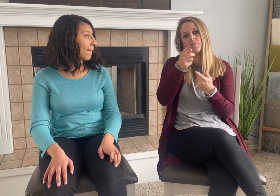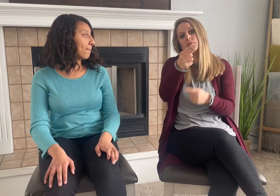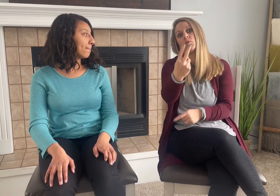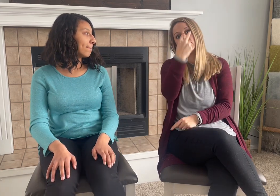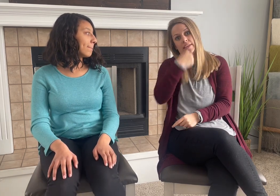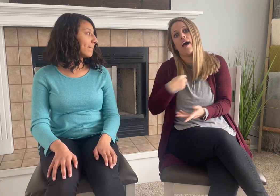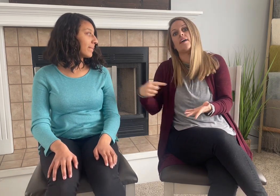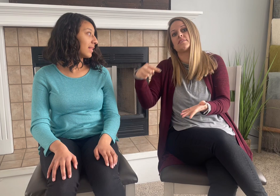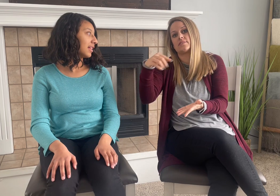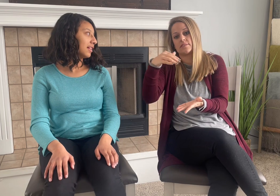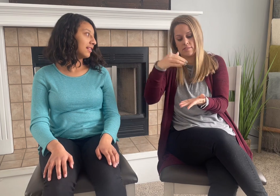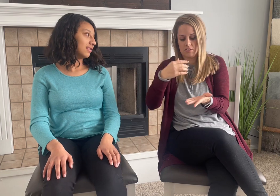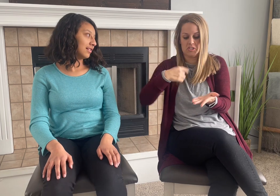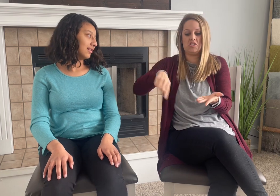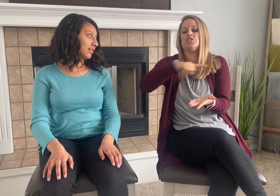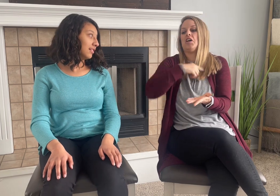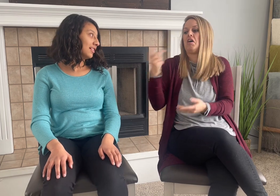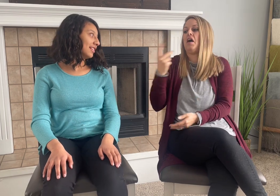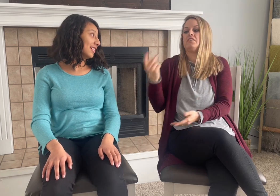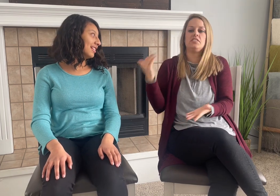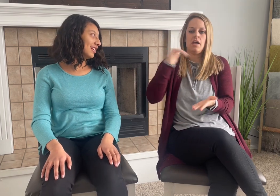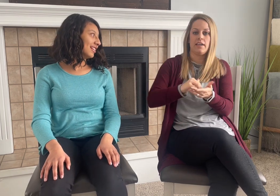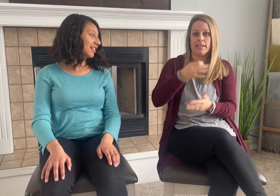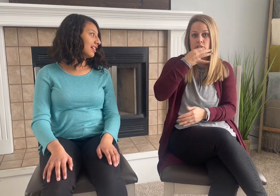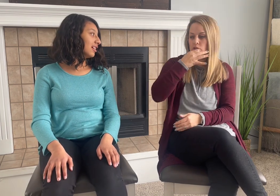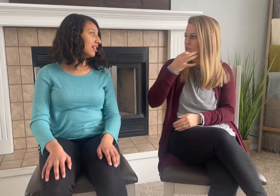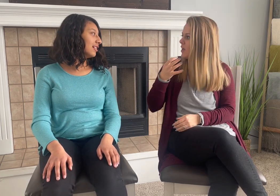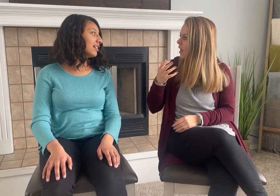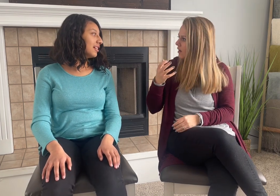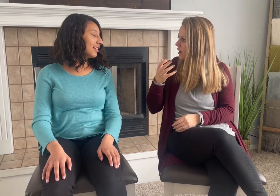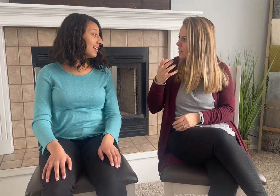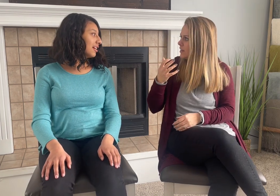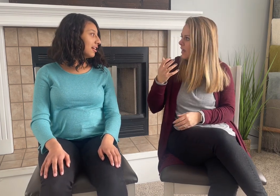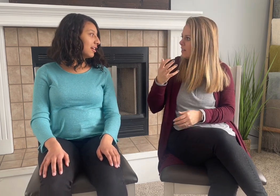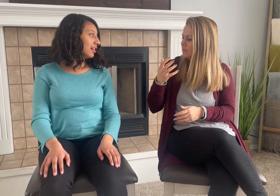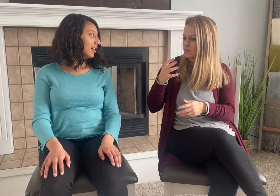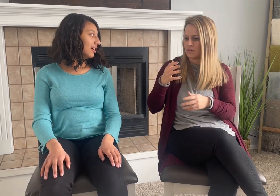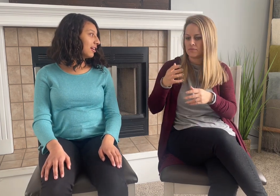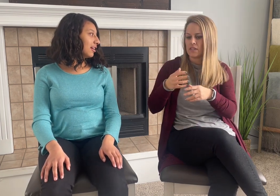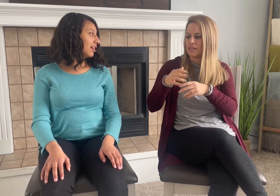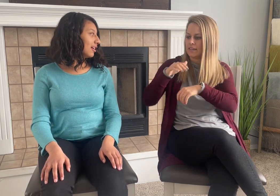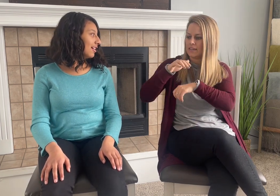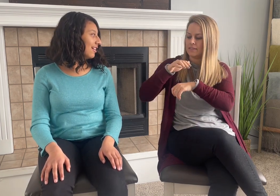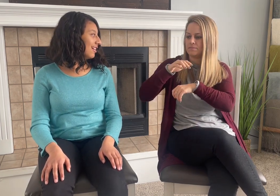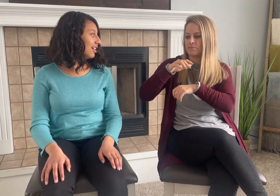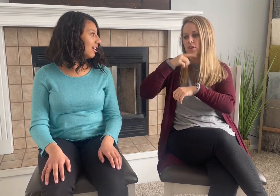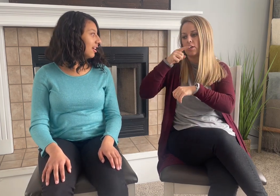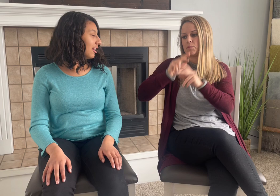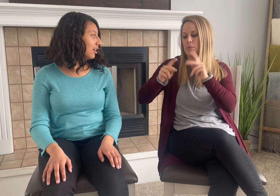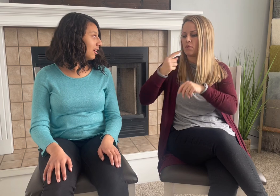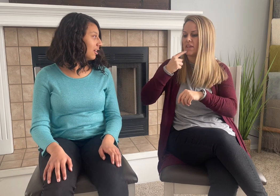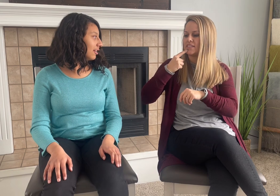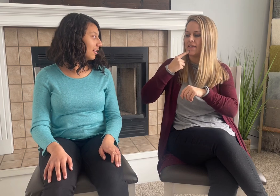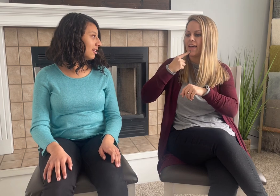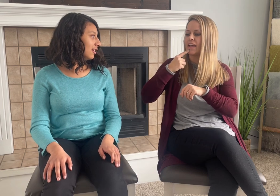well, you will see us. Us again soon. I got kind of in for hearing people. They say like